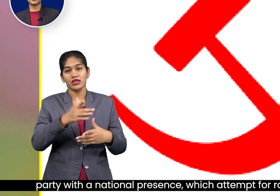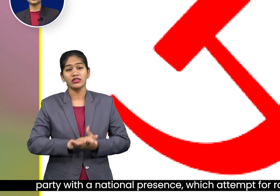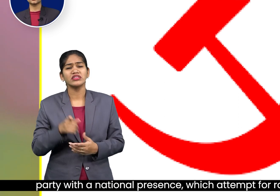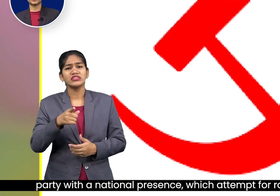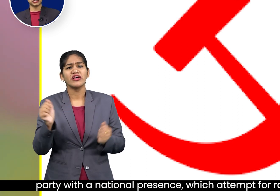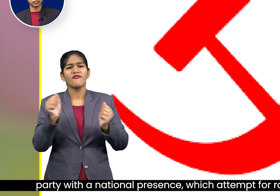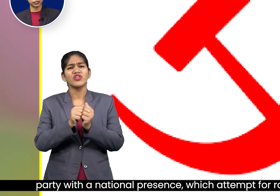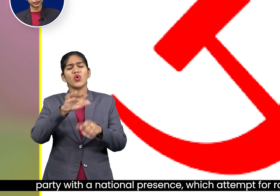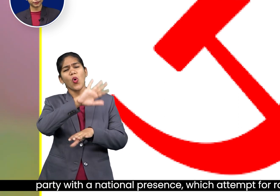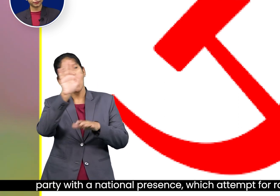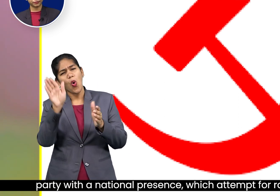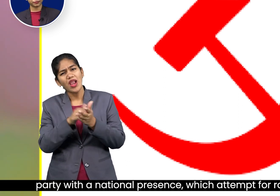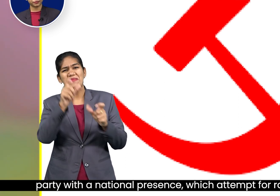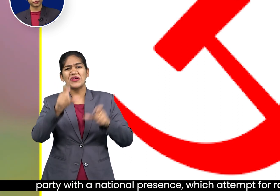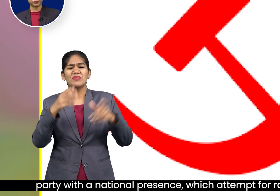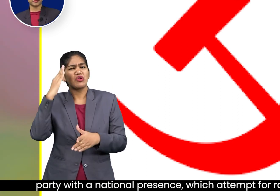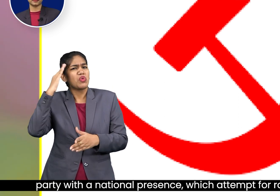with a national presence,